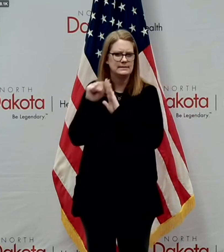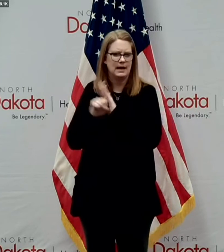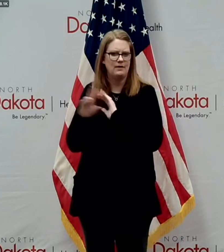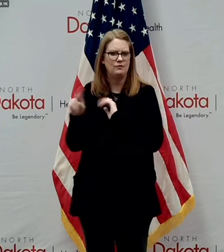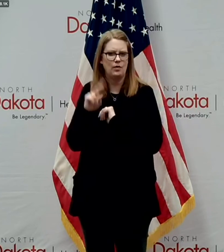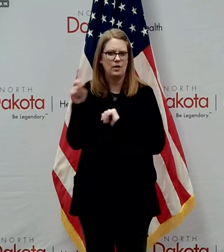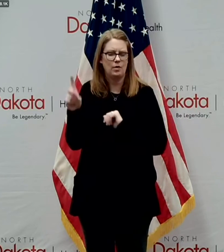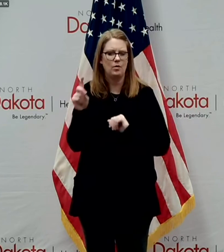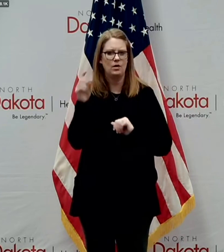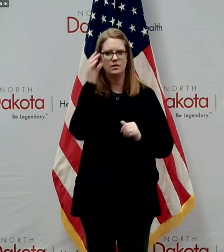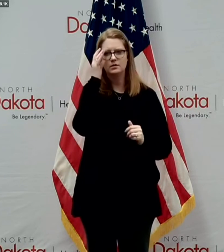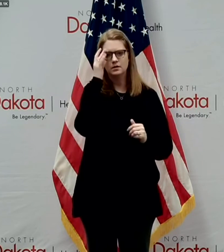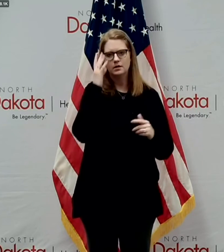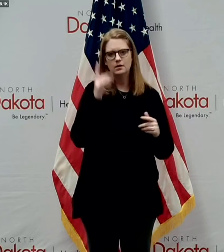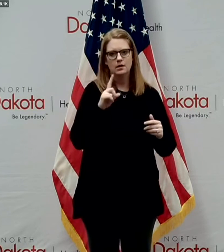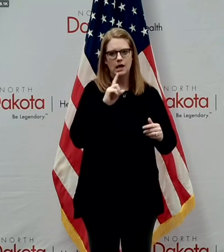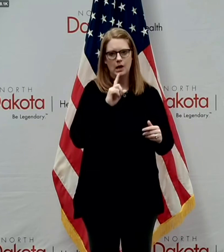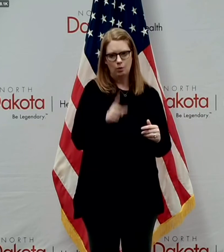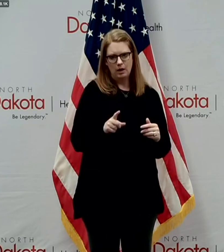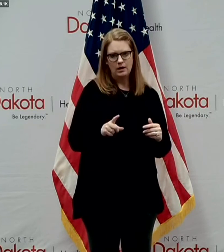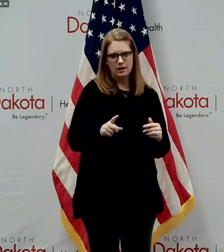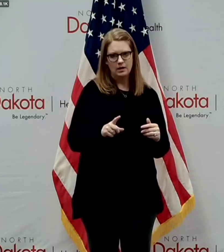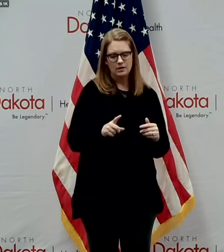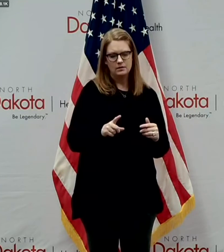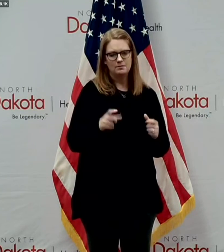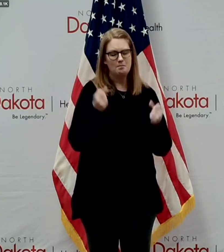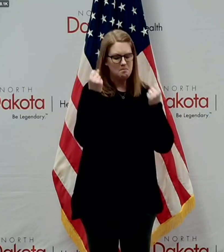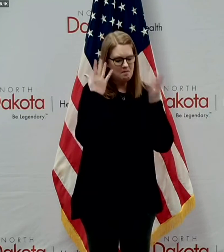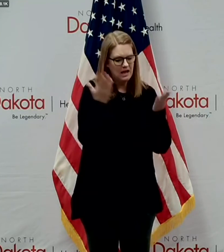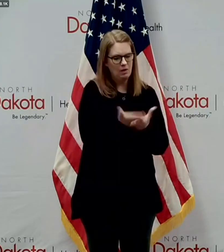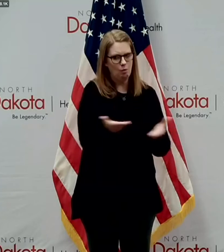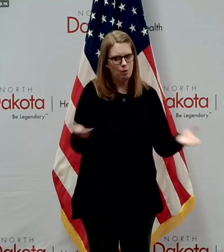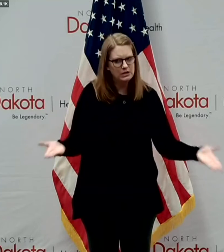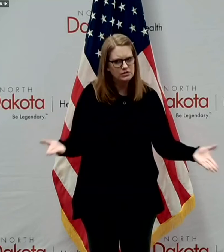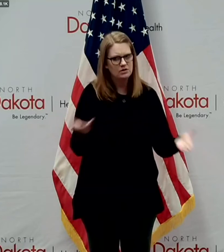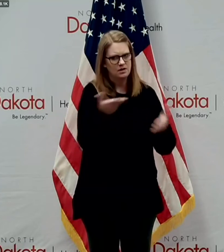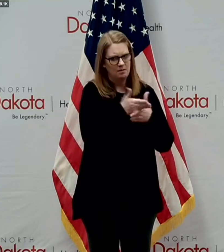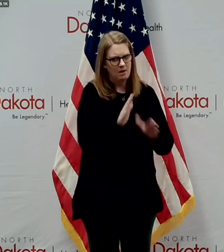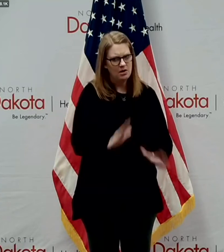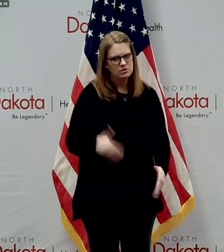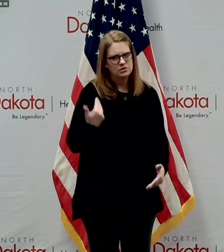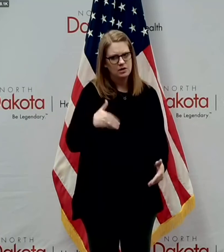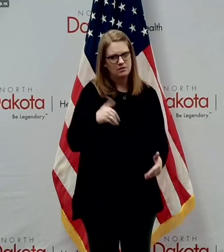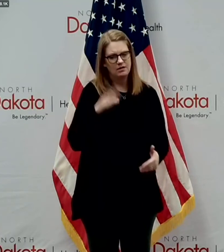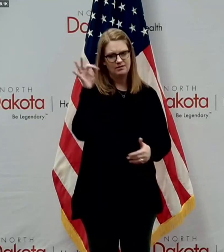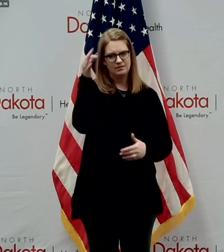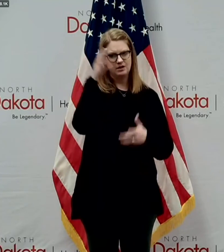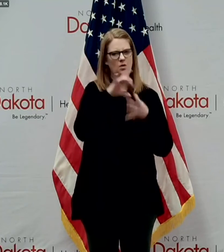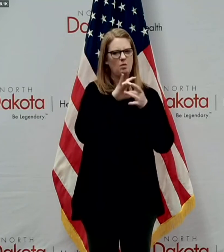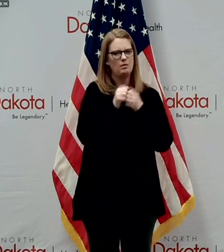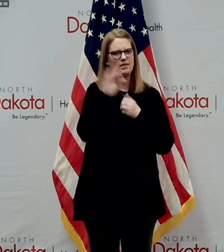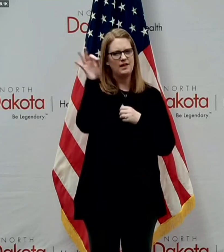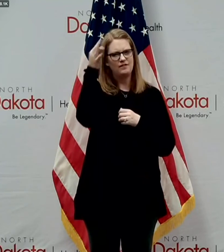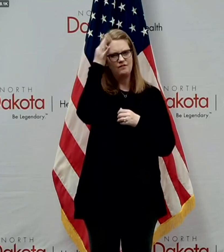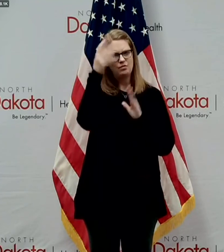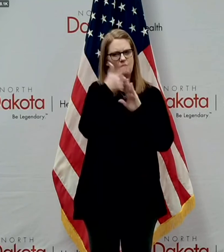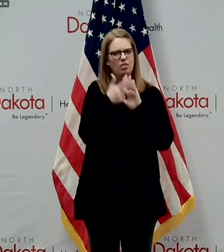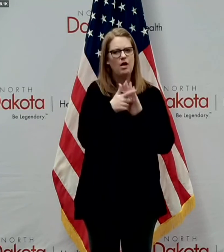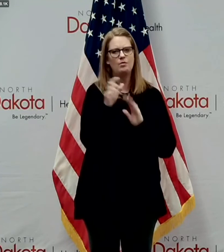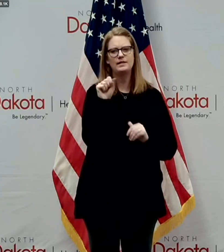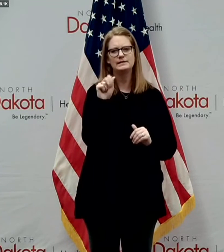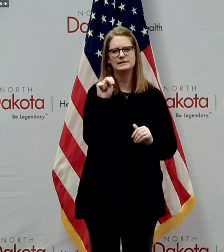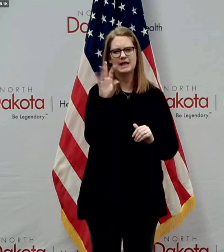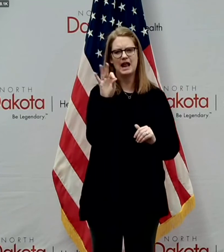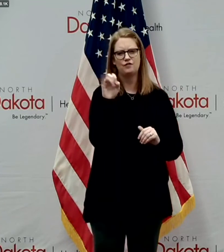So by doing that, it released a number of resources and partnerships under the federal law with the Sanford Act. And